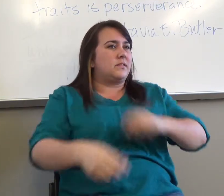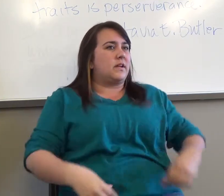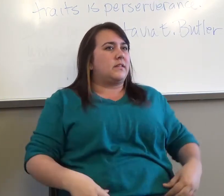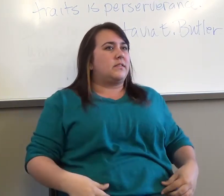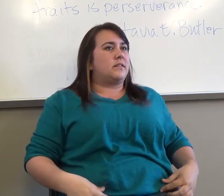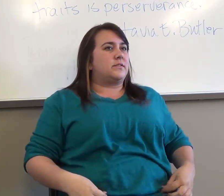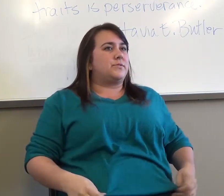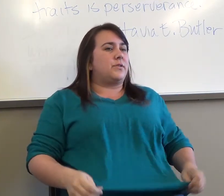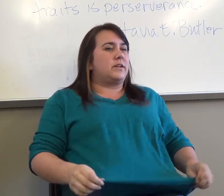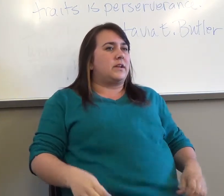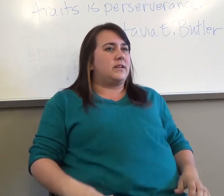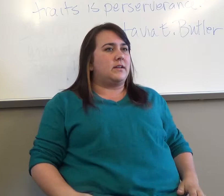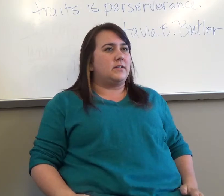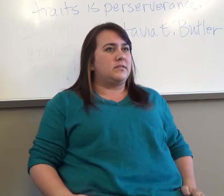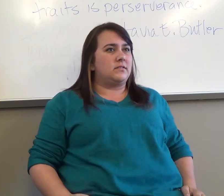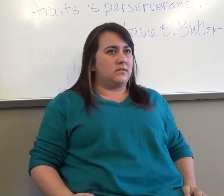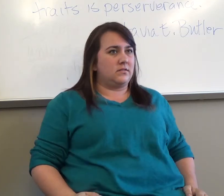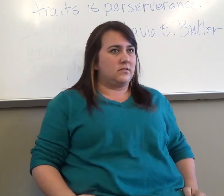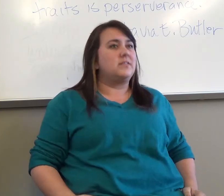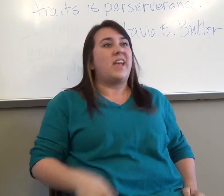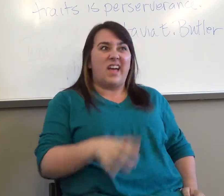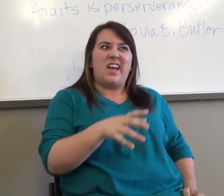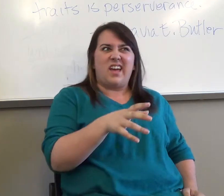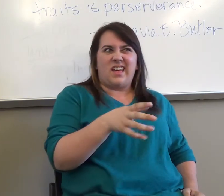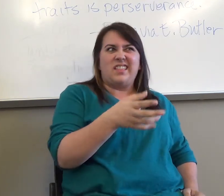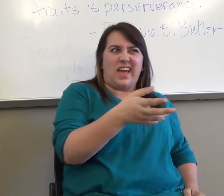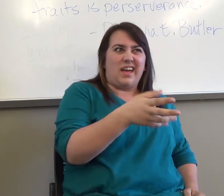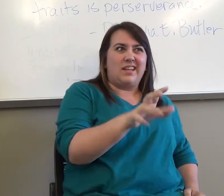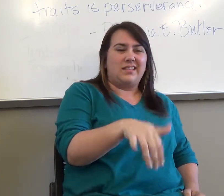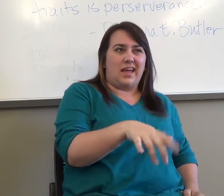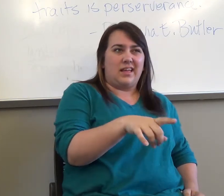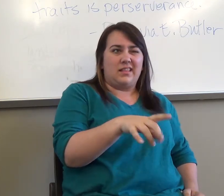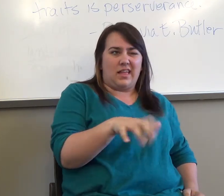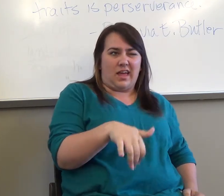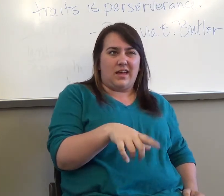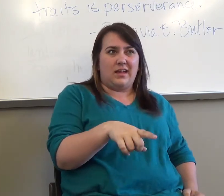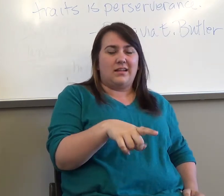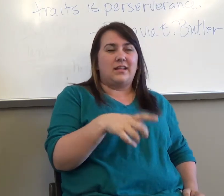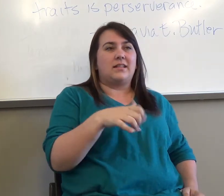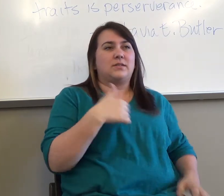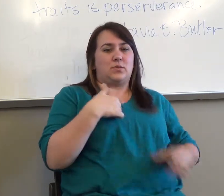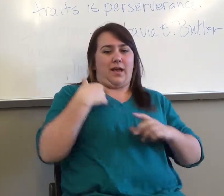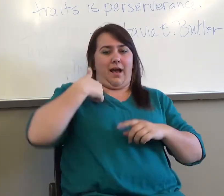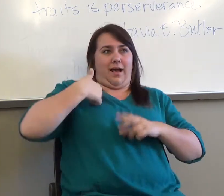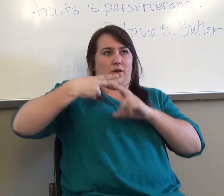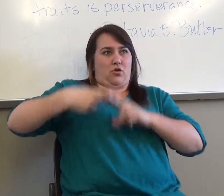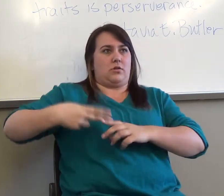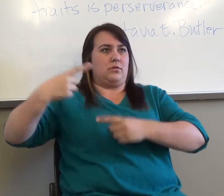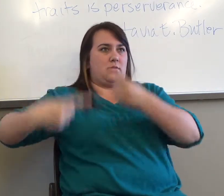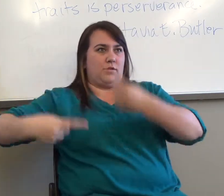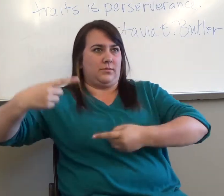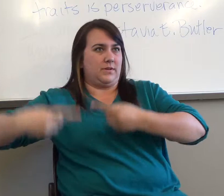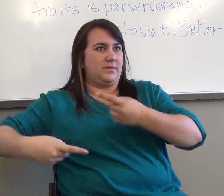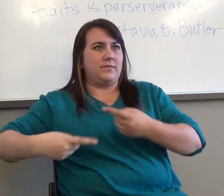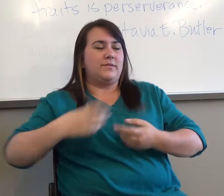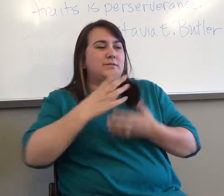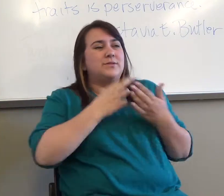Like the controlling idea? Yeah, that's what I'm calling the argument. And for some reason, they break it down